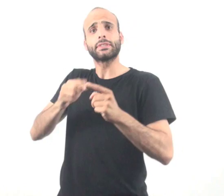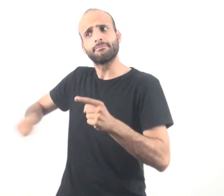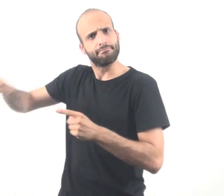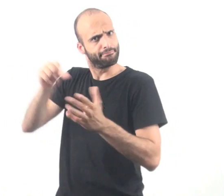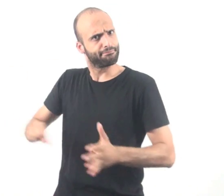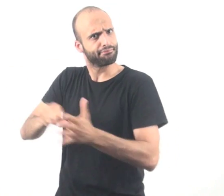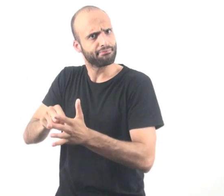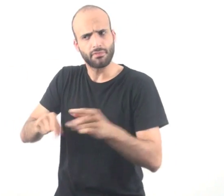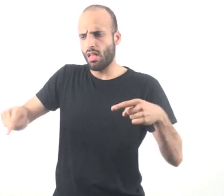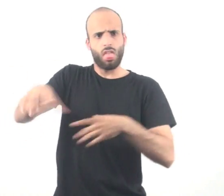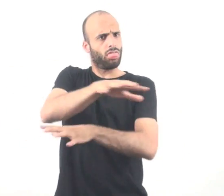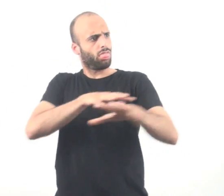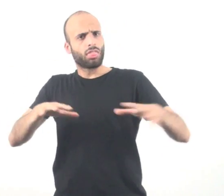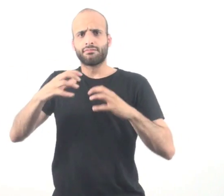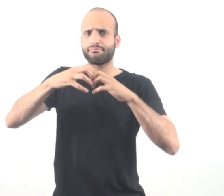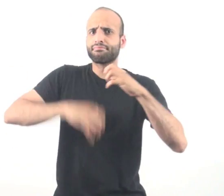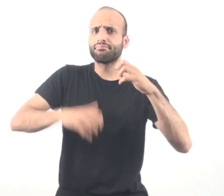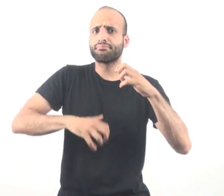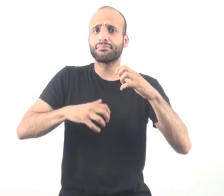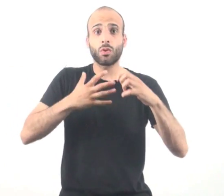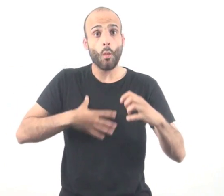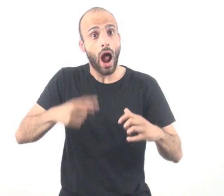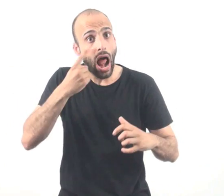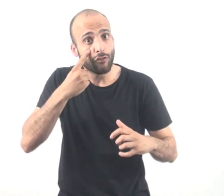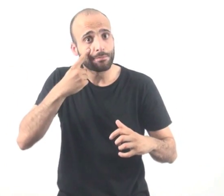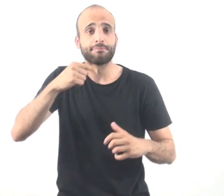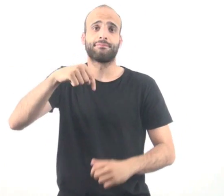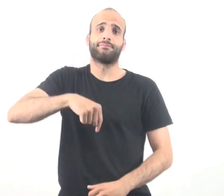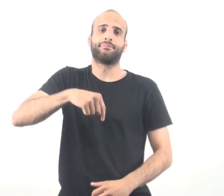and interpreters are becoming worse, so let's have a look at what people think.